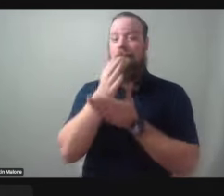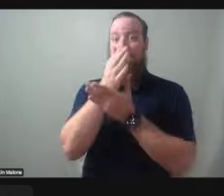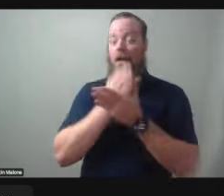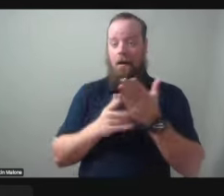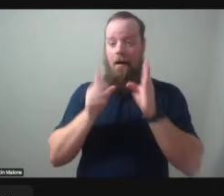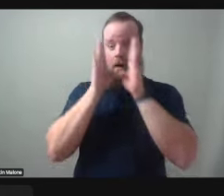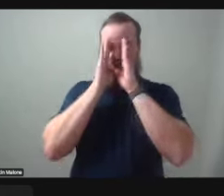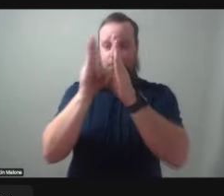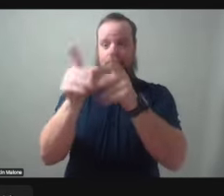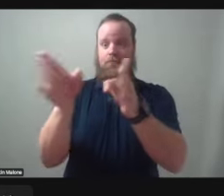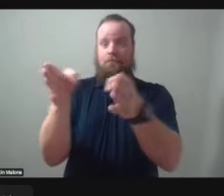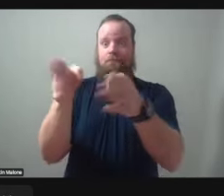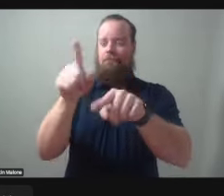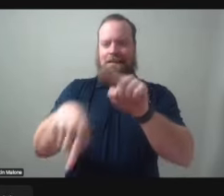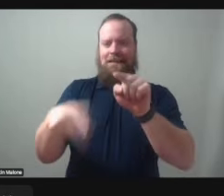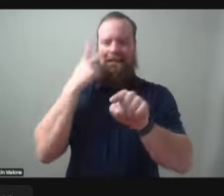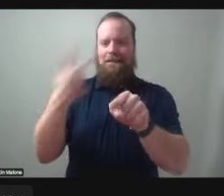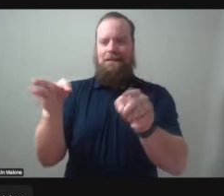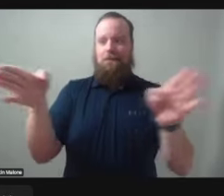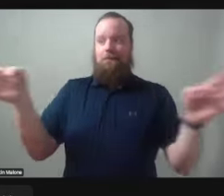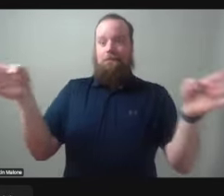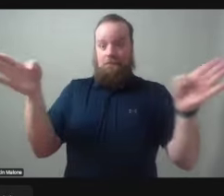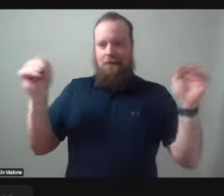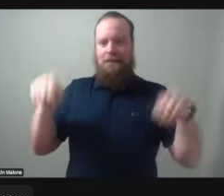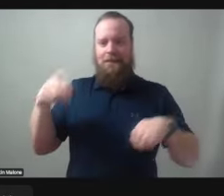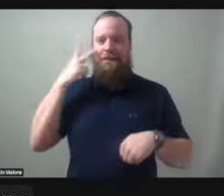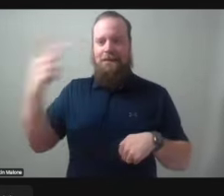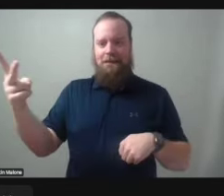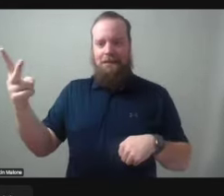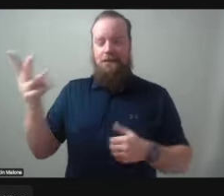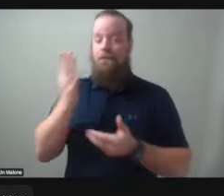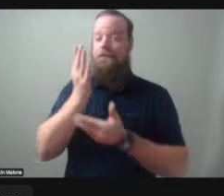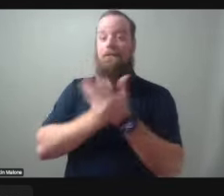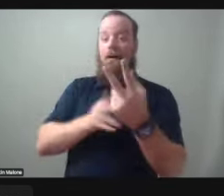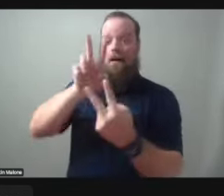about a spectrum. And lastly, here, deaf blindness also has a spectrum.